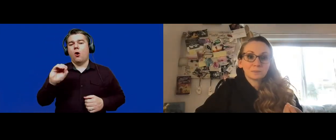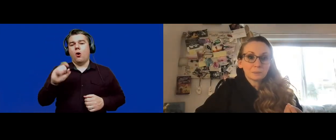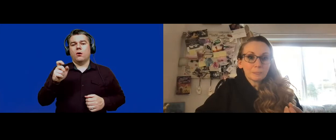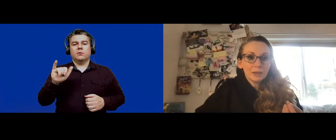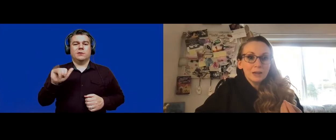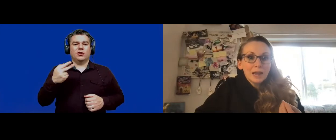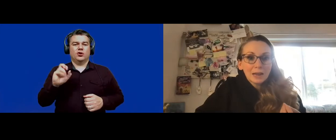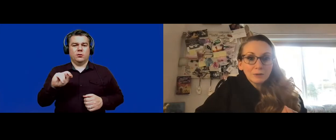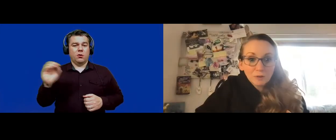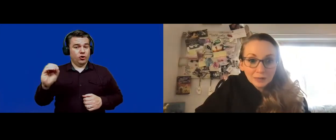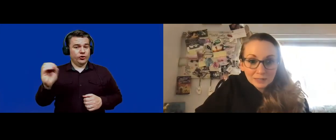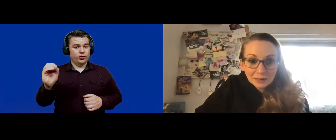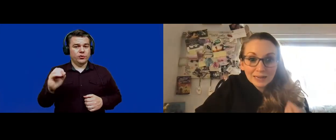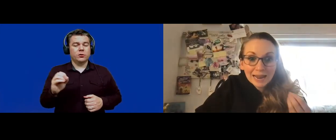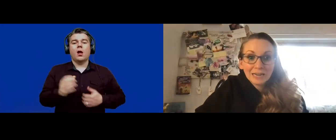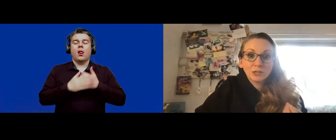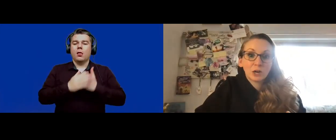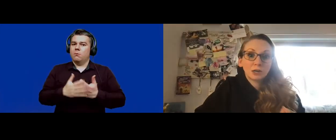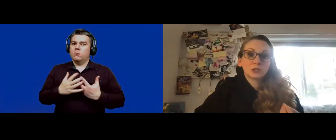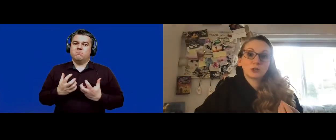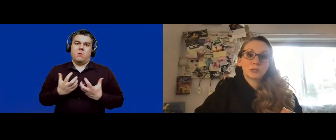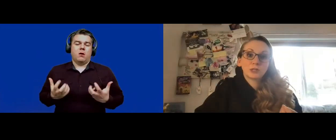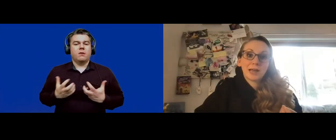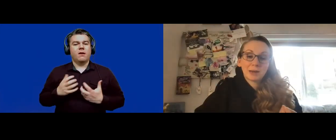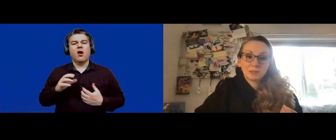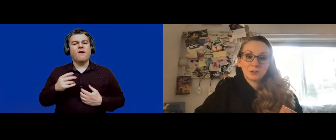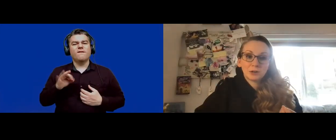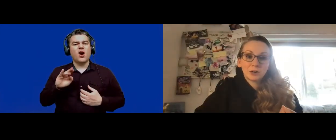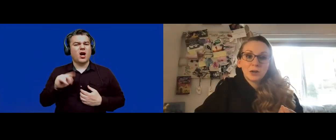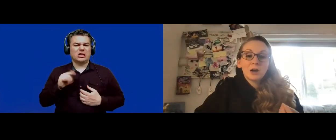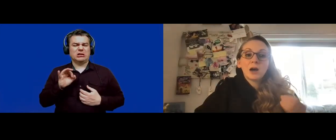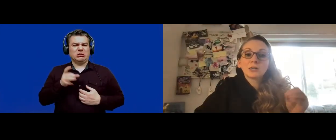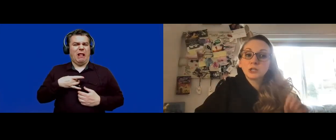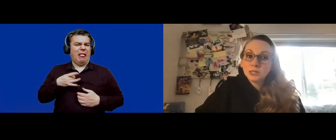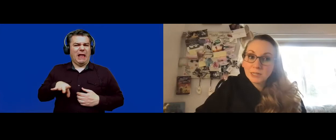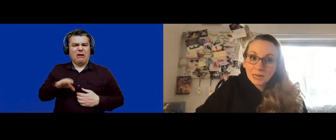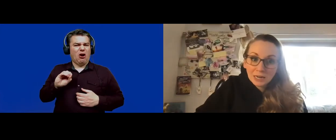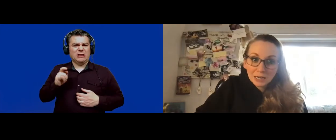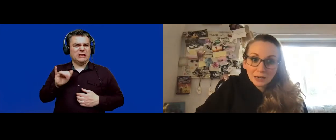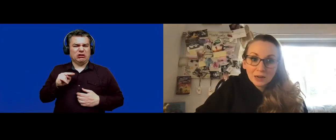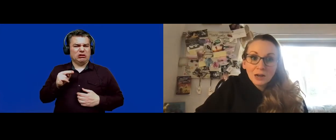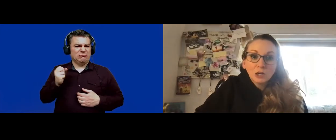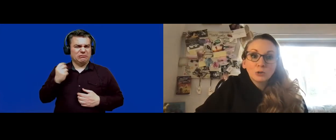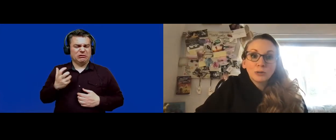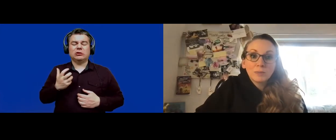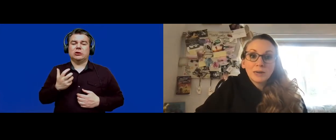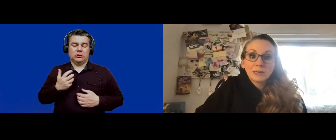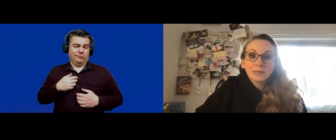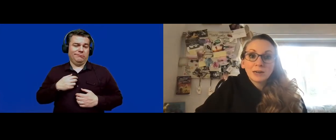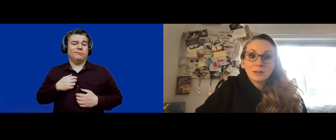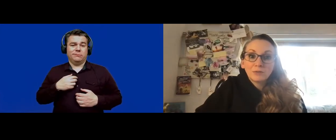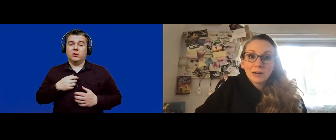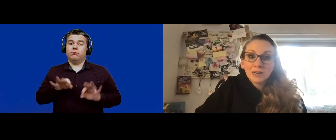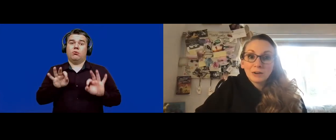oxygen, and fungus cells hate an oxygen-rich atmosphere. Oxygen is key to